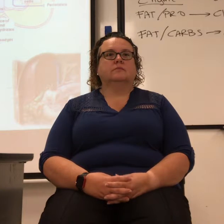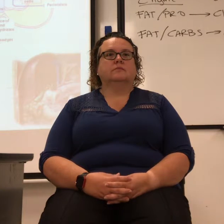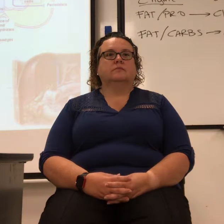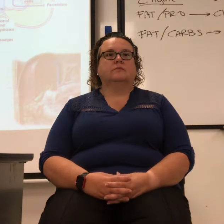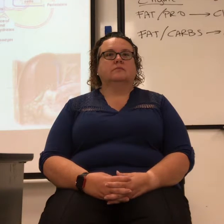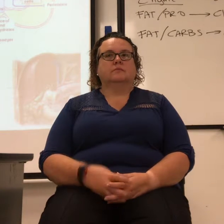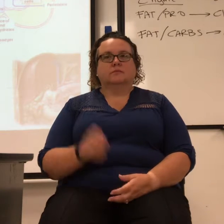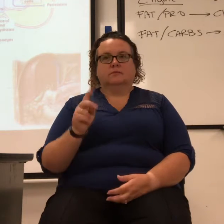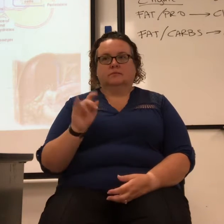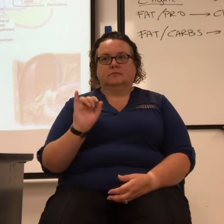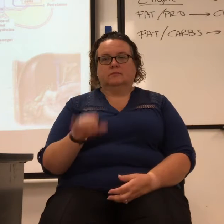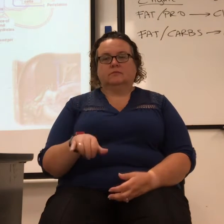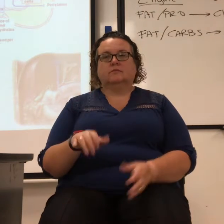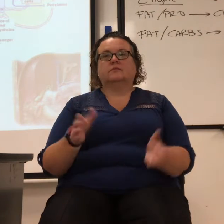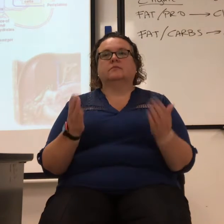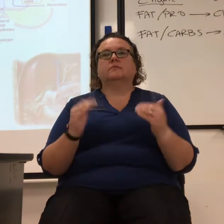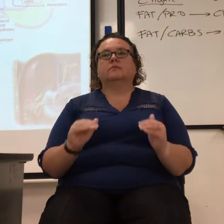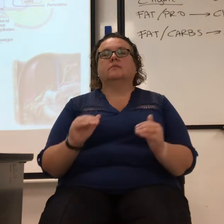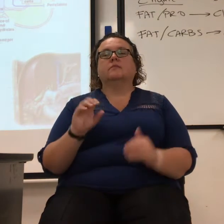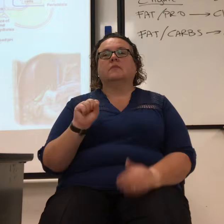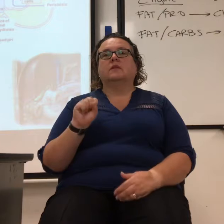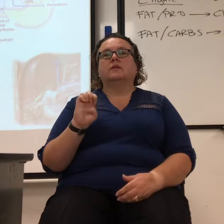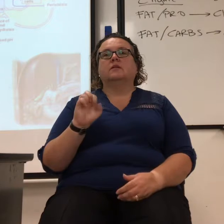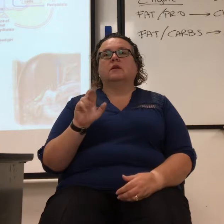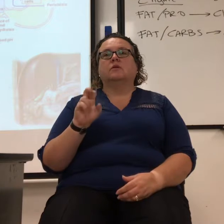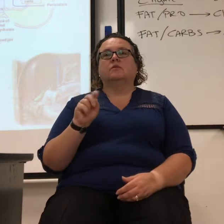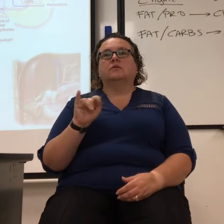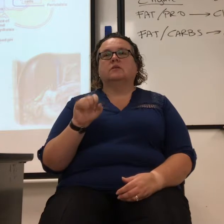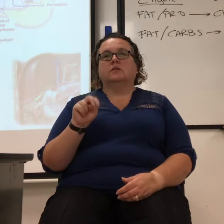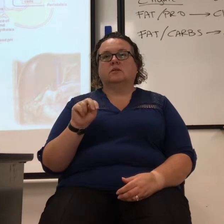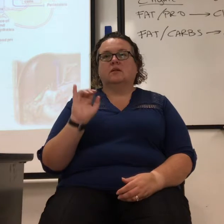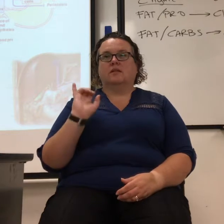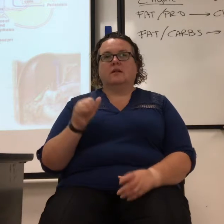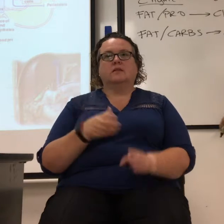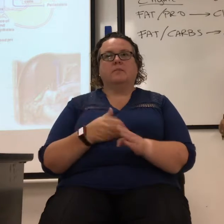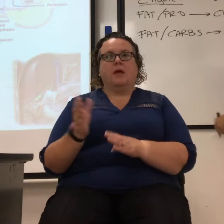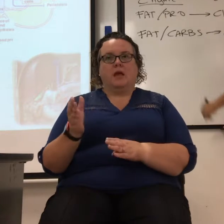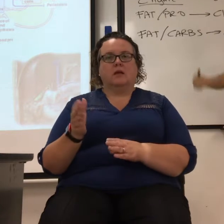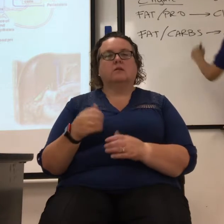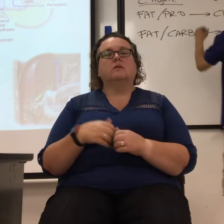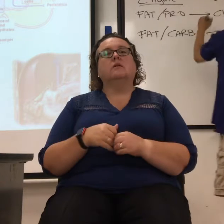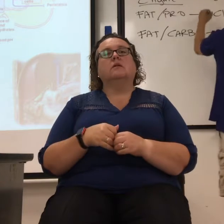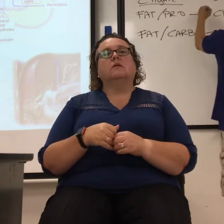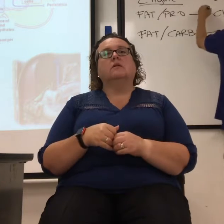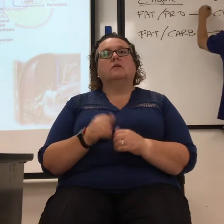Okay, so that's that one. Let's see. Okay, secretin, that's the main one. I would say